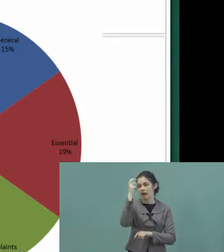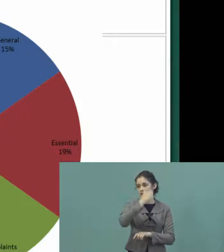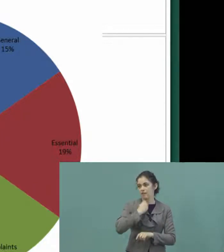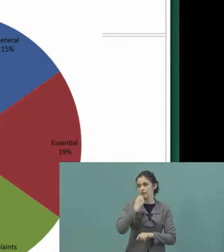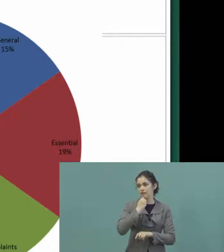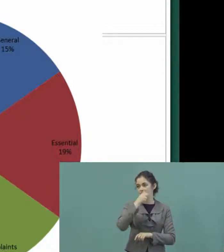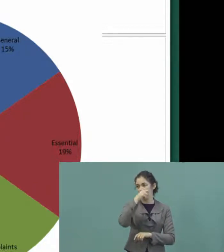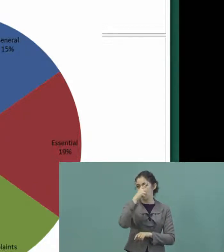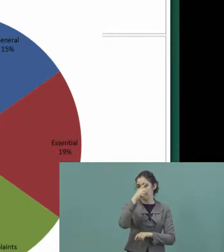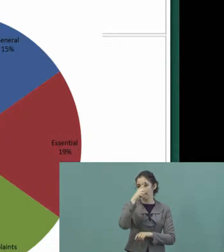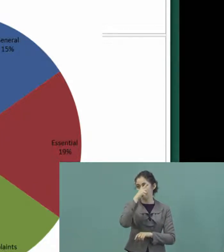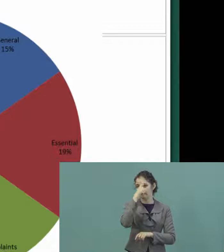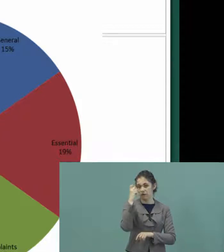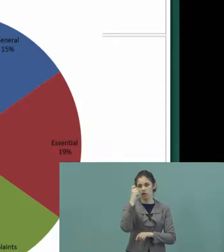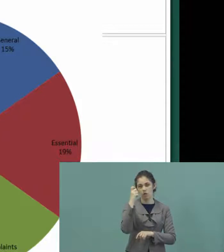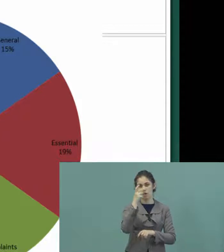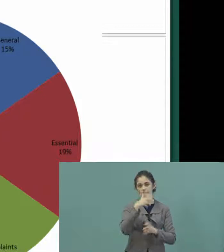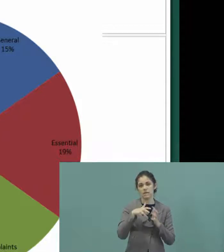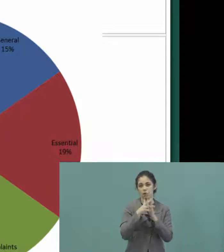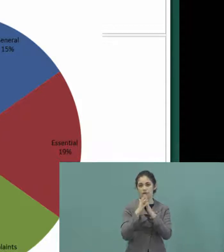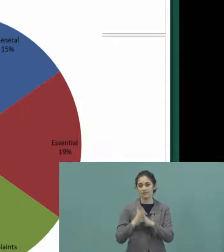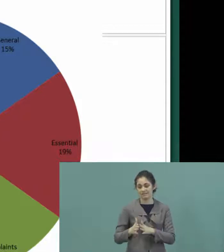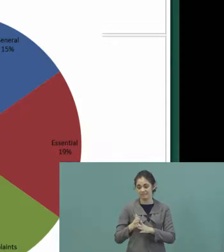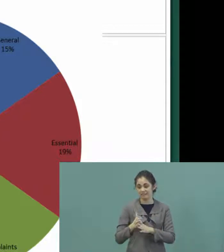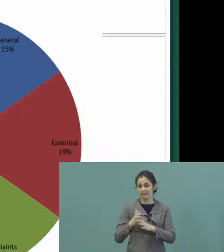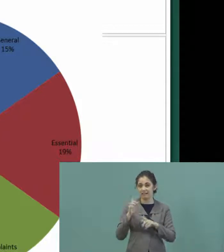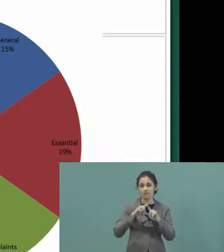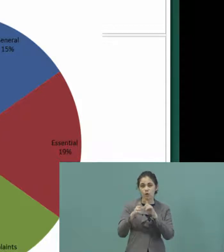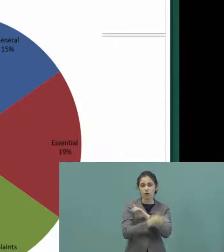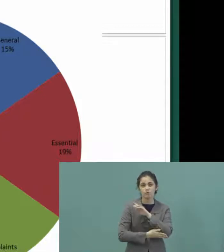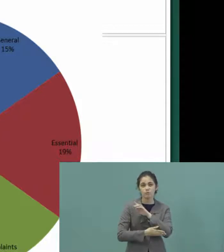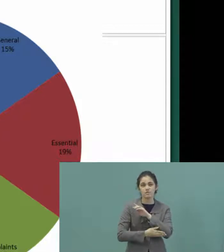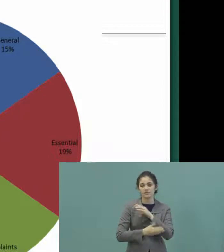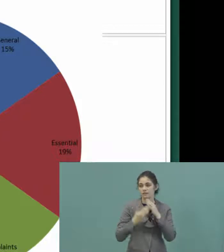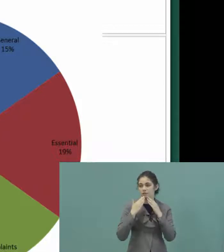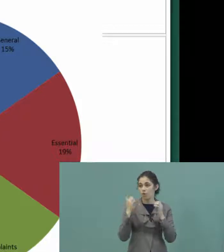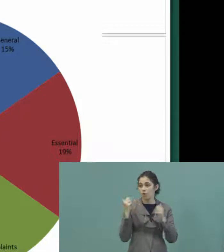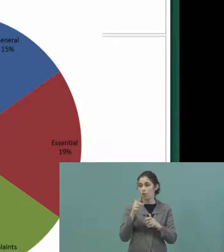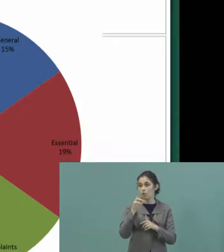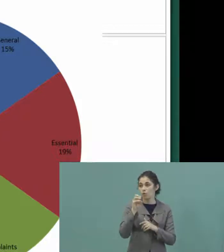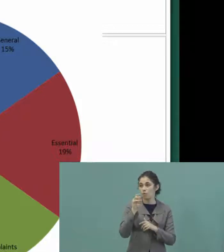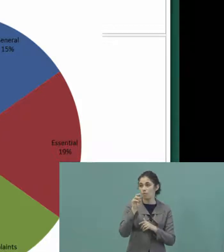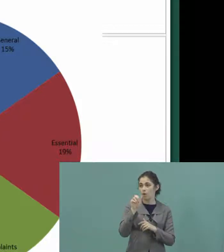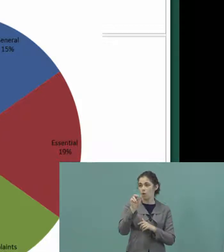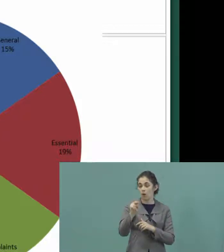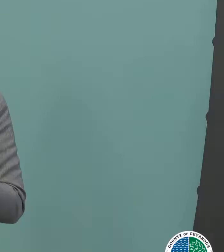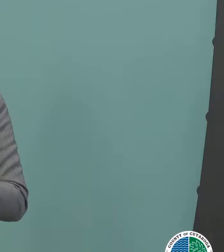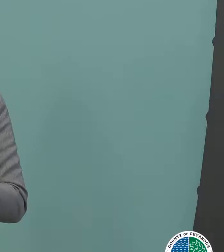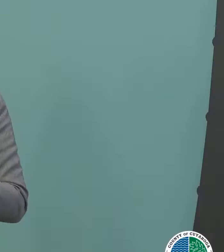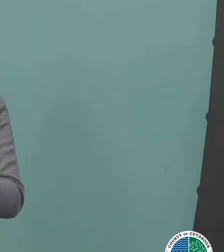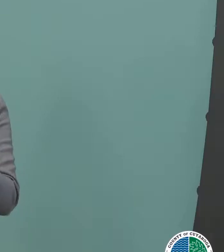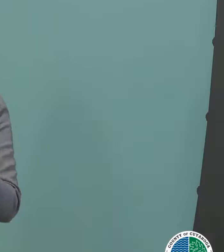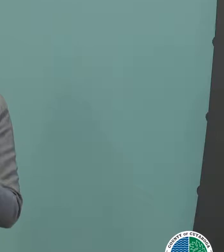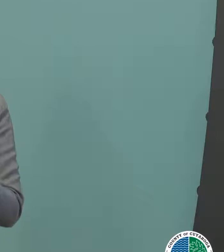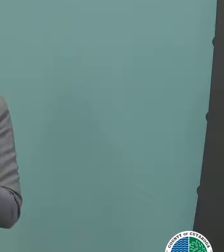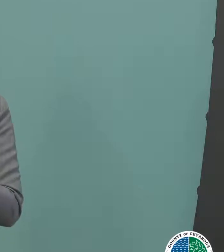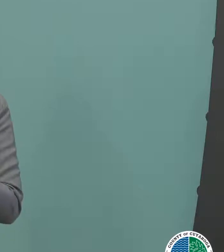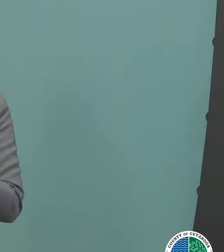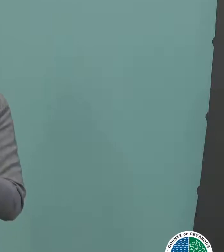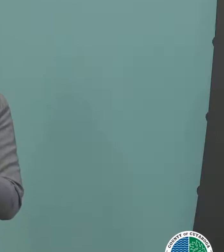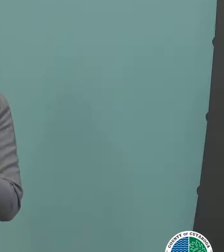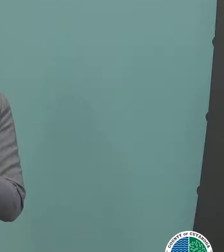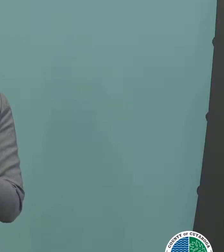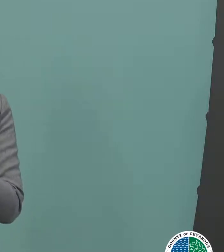across this country, and ours is no different. And my colleague Ramona Brazil will talk in a few minutes